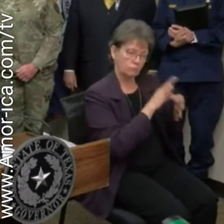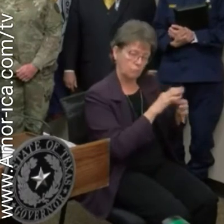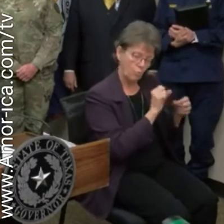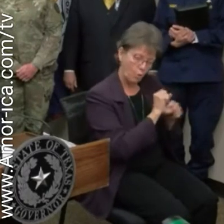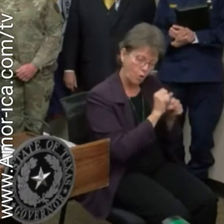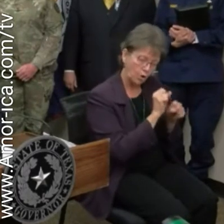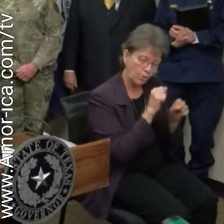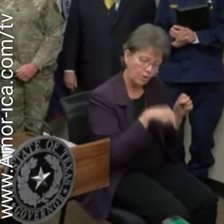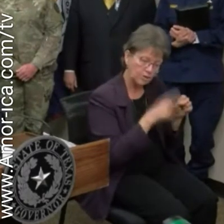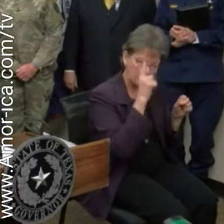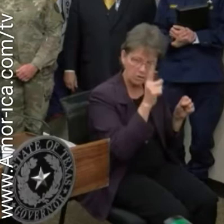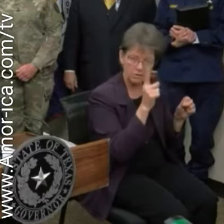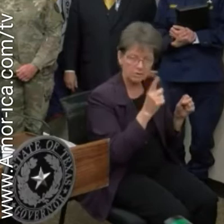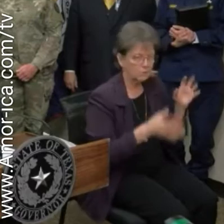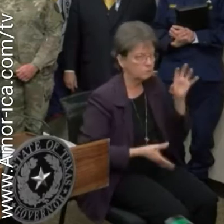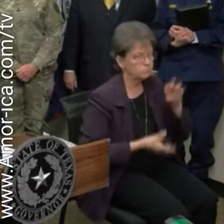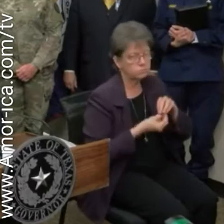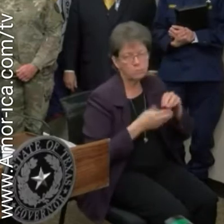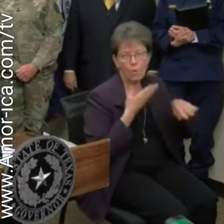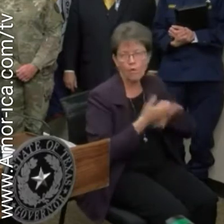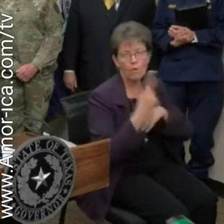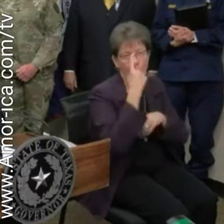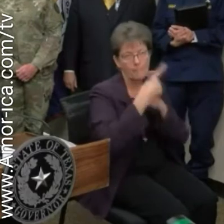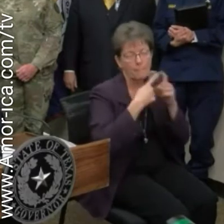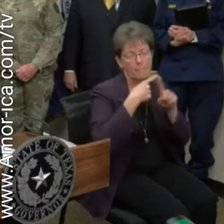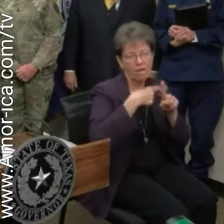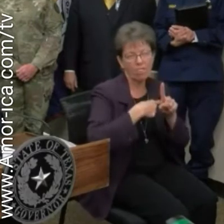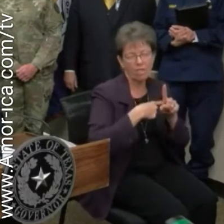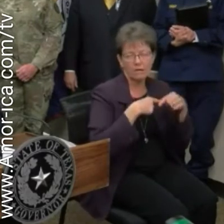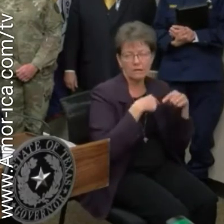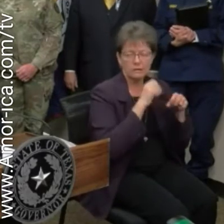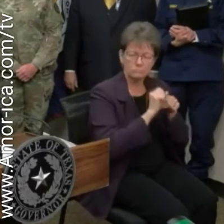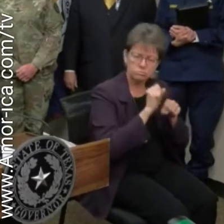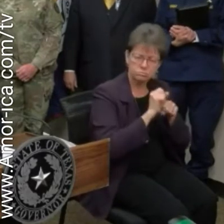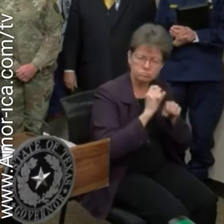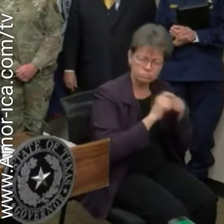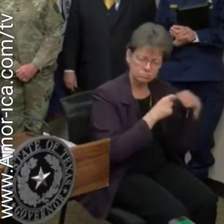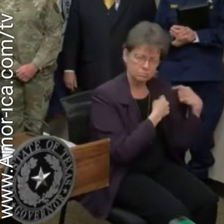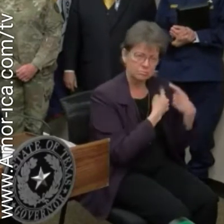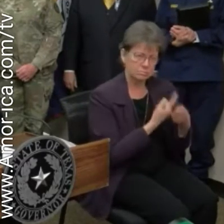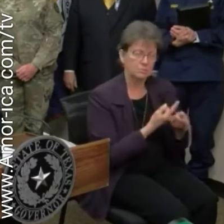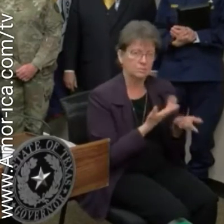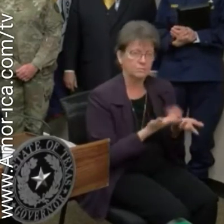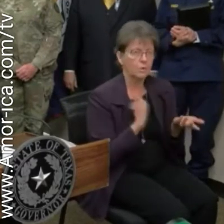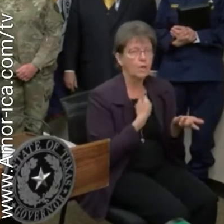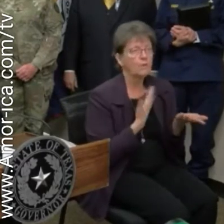this for well over a month now. I want to give you a detailed explanation of all that the state has done.